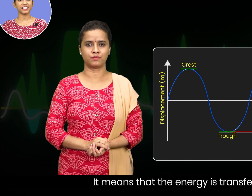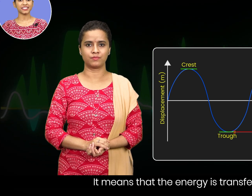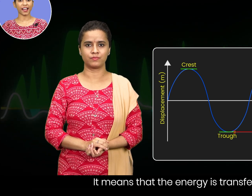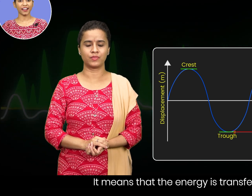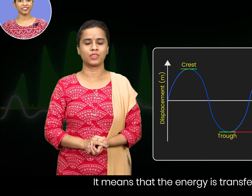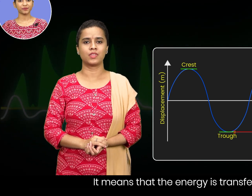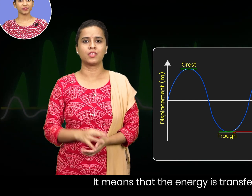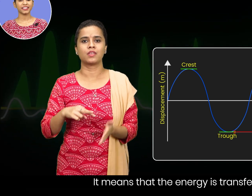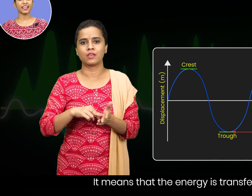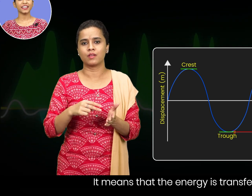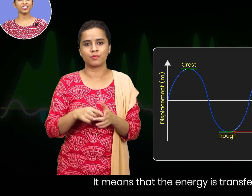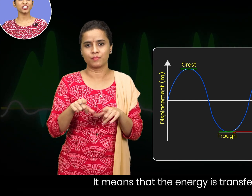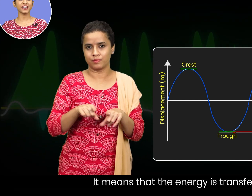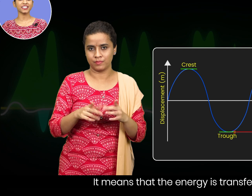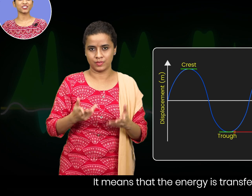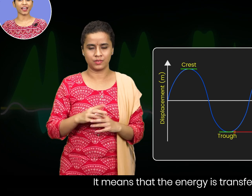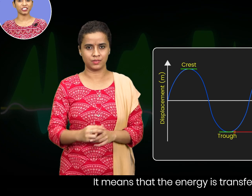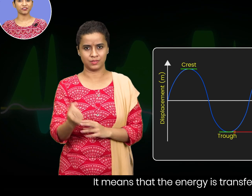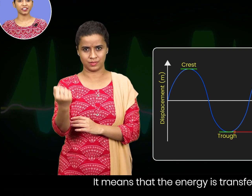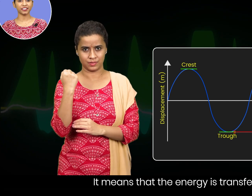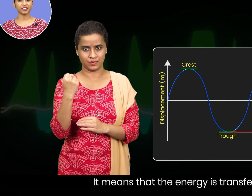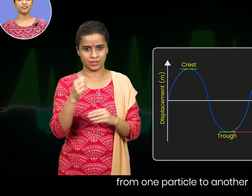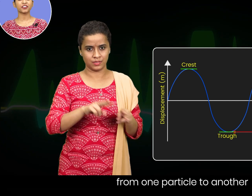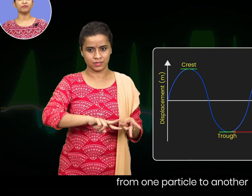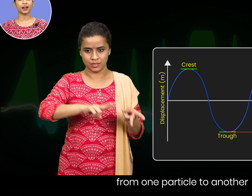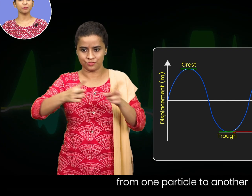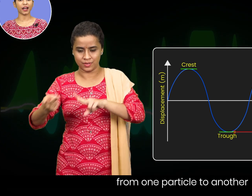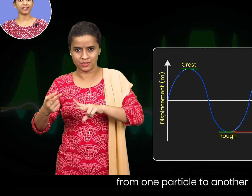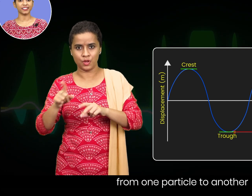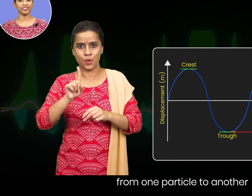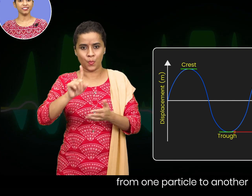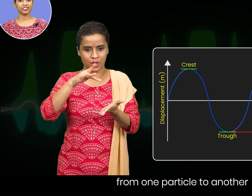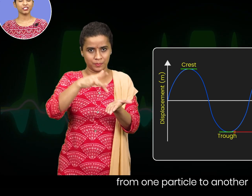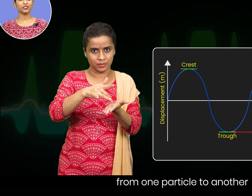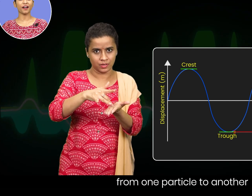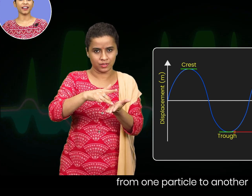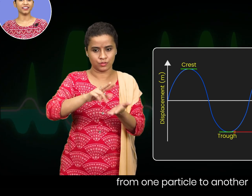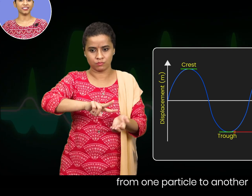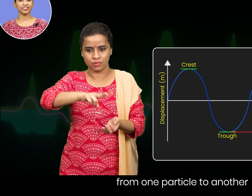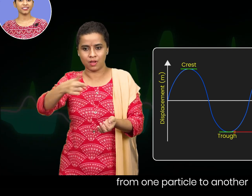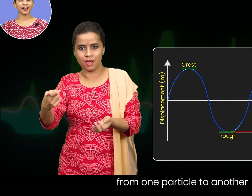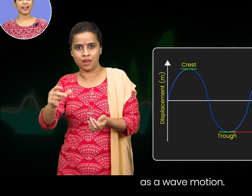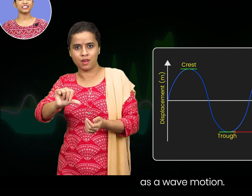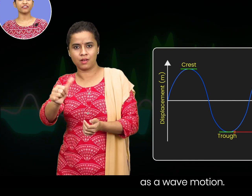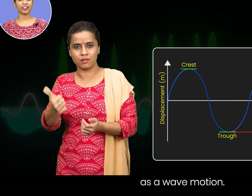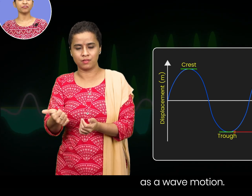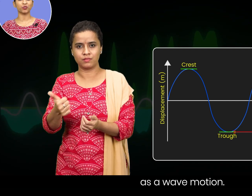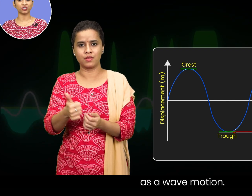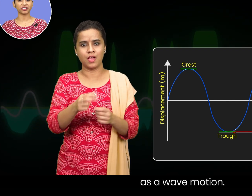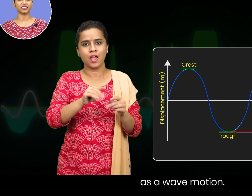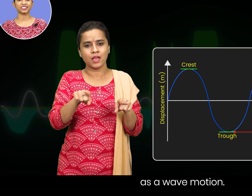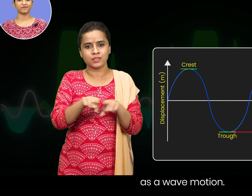It means that the energy is transferred from one particle to another as a